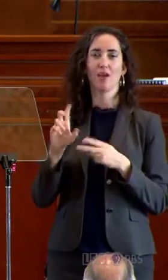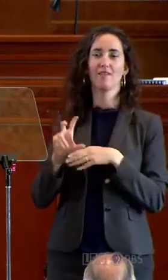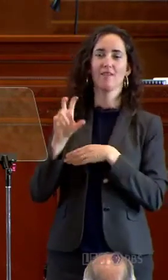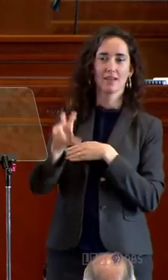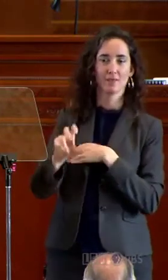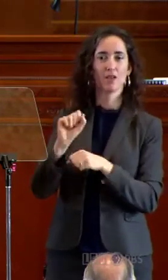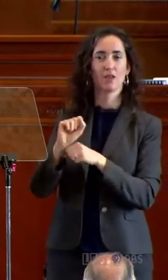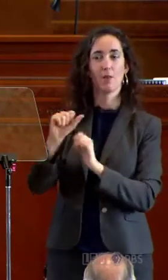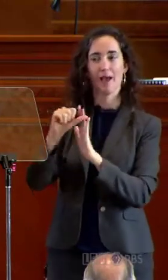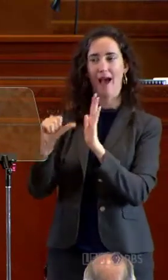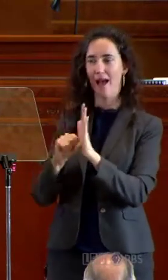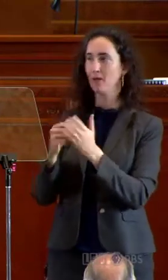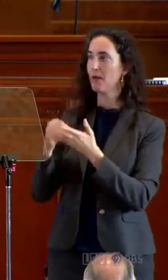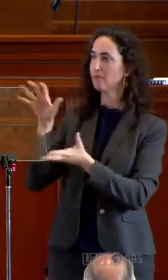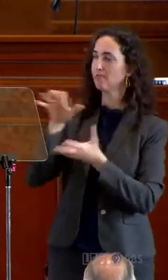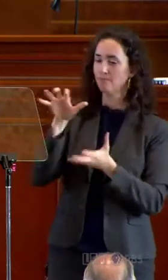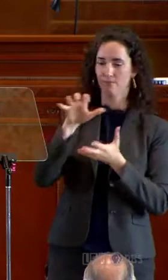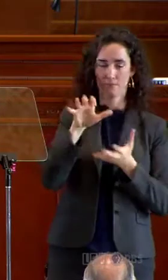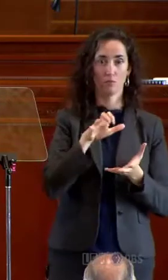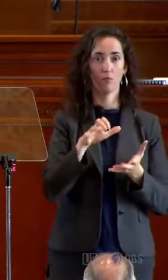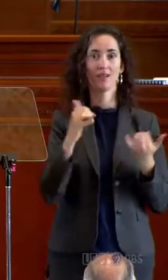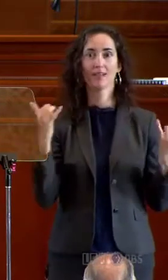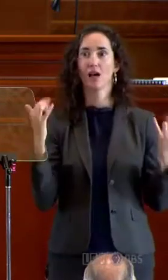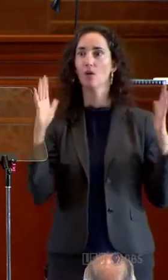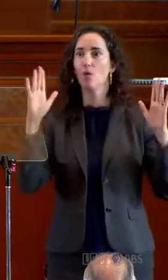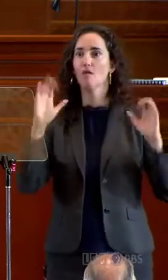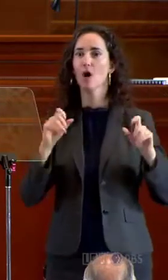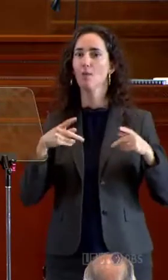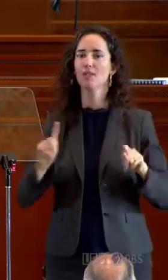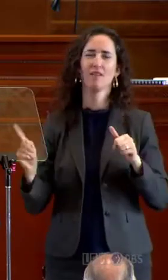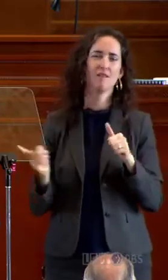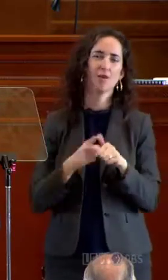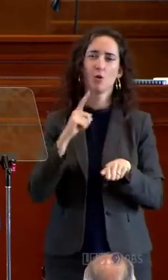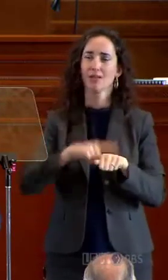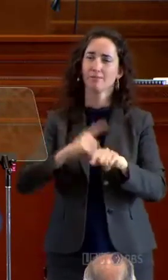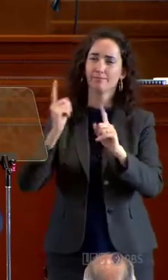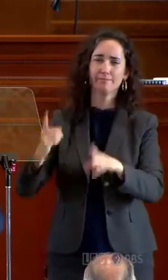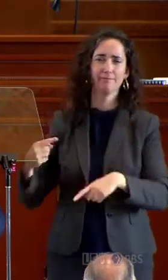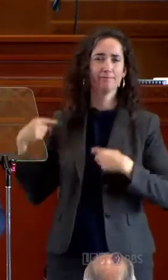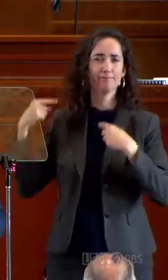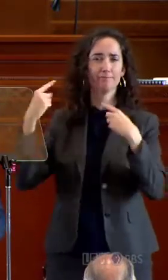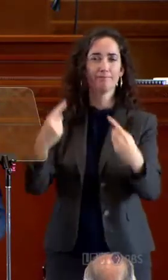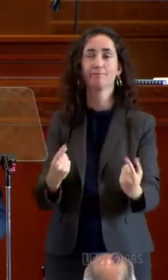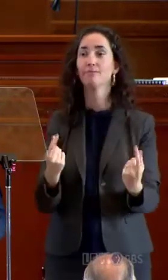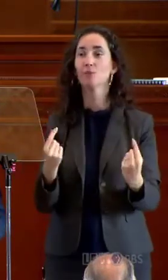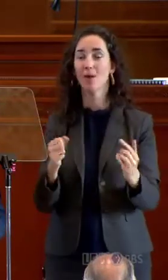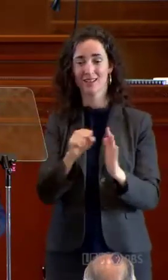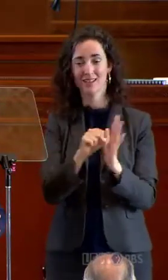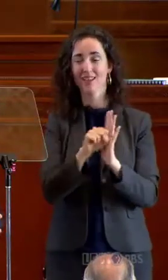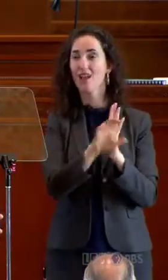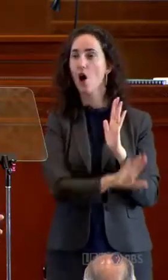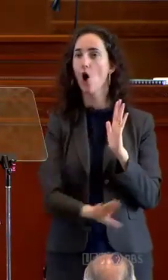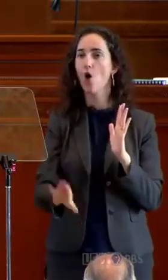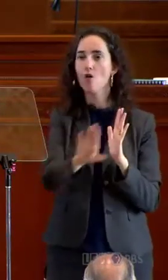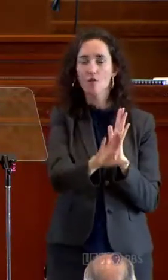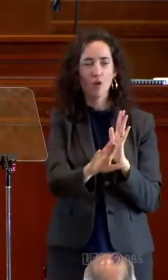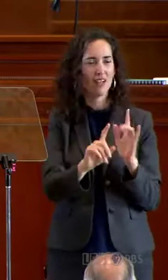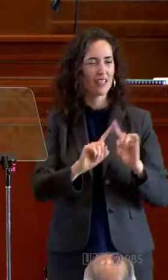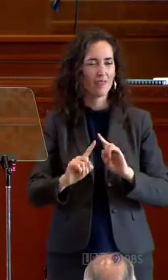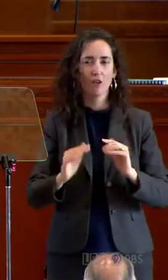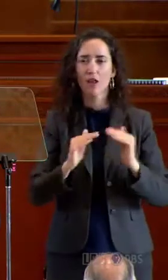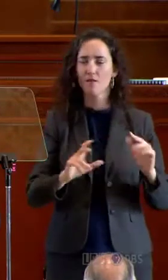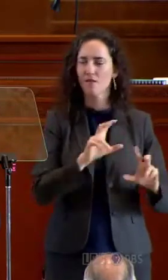adds up to a historic opportunity to transform our state through pivotal investments in every level of